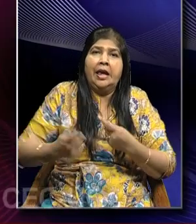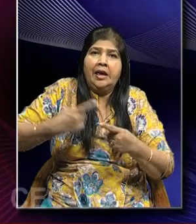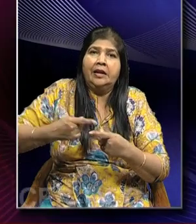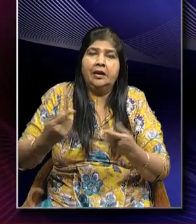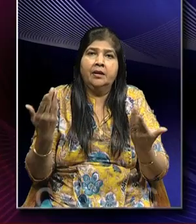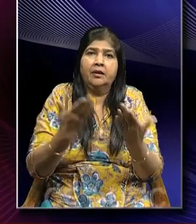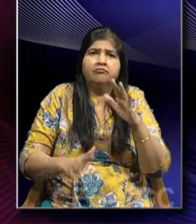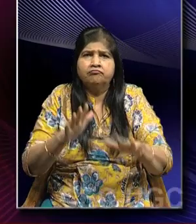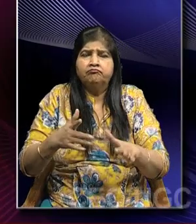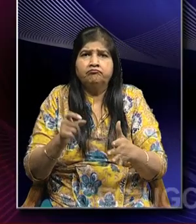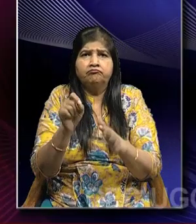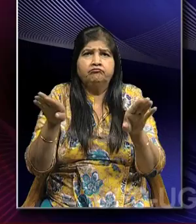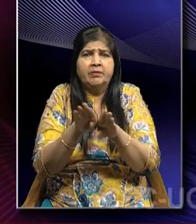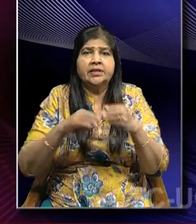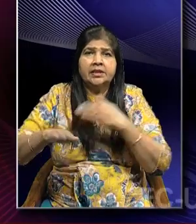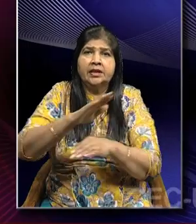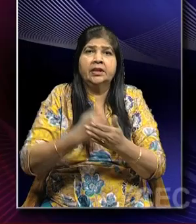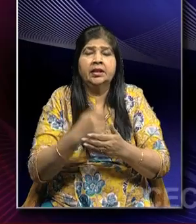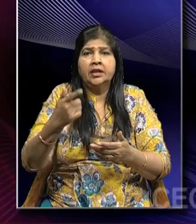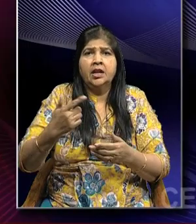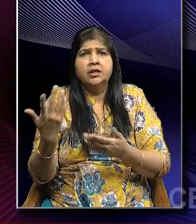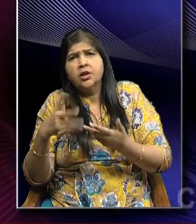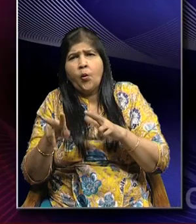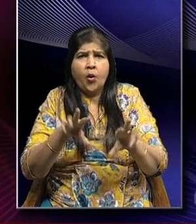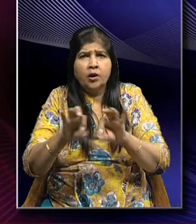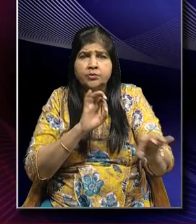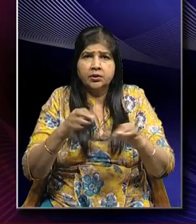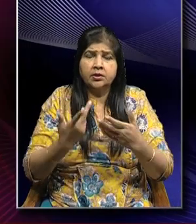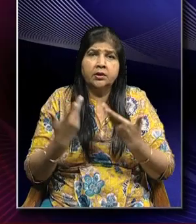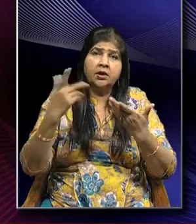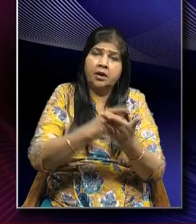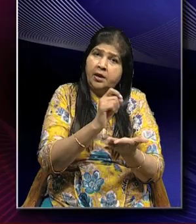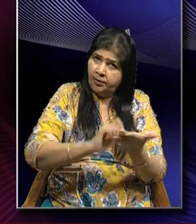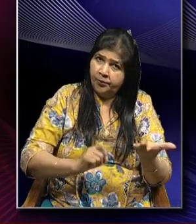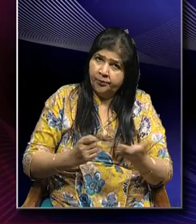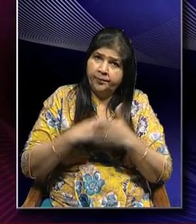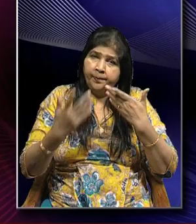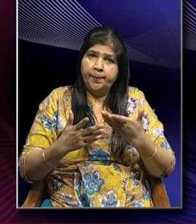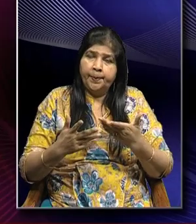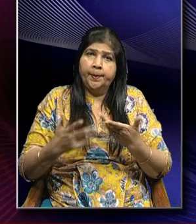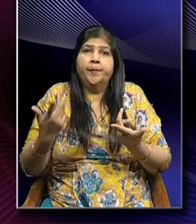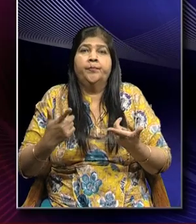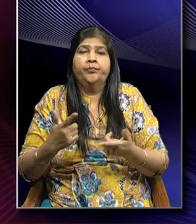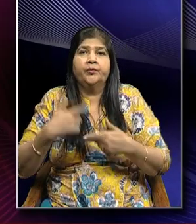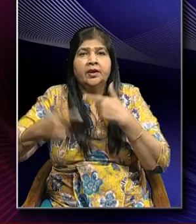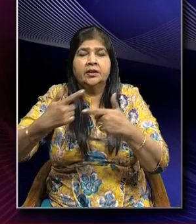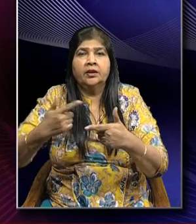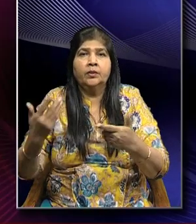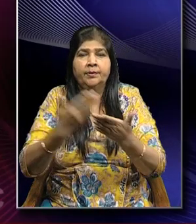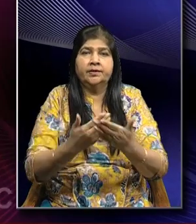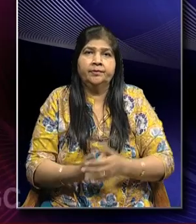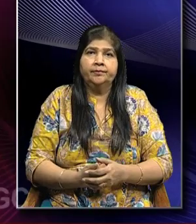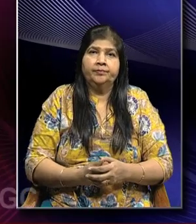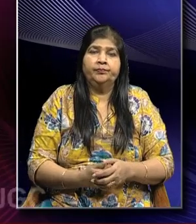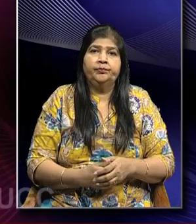basis. So, it is there the option is there that it can be reported on an aggregate basis as well. And